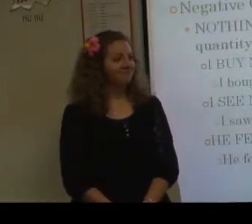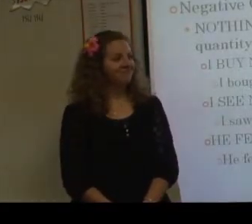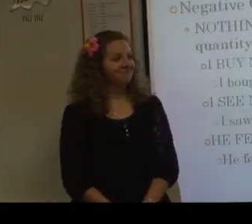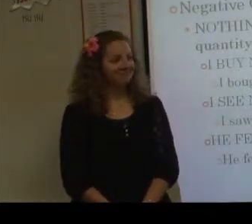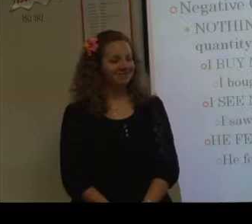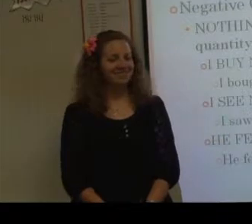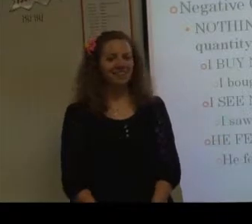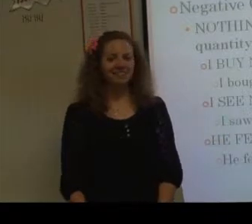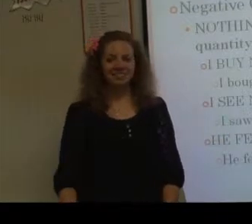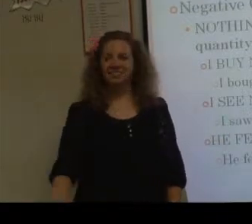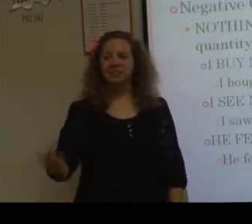Okay.